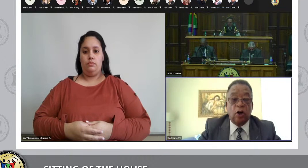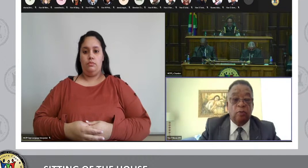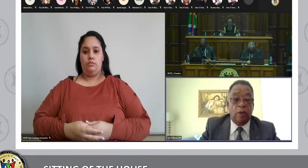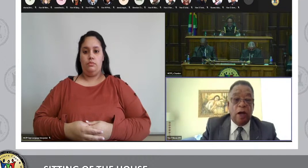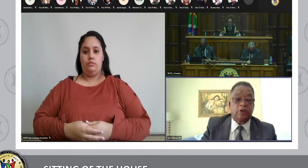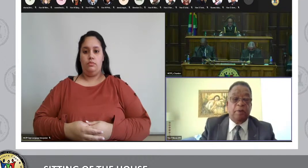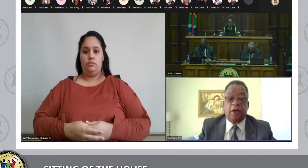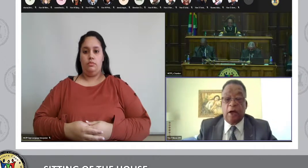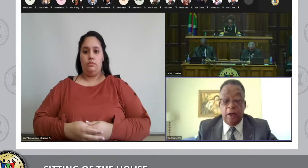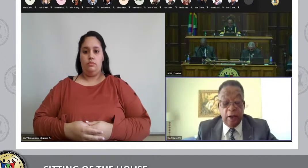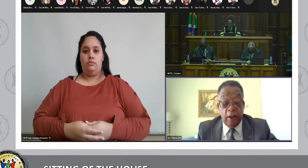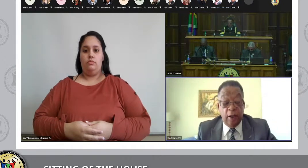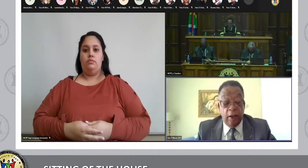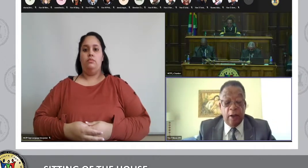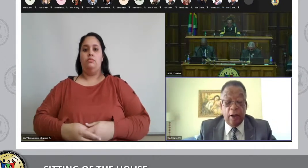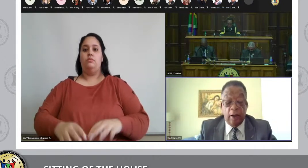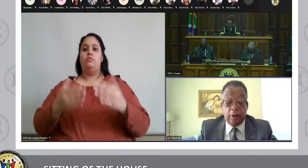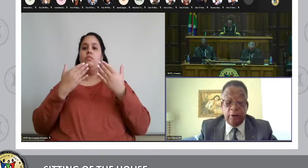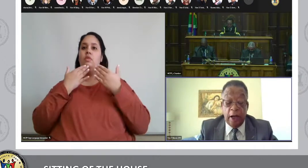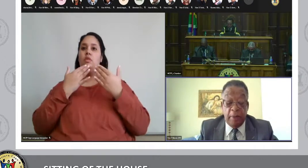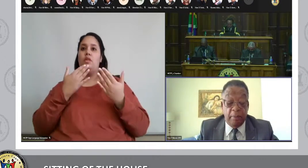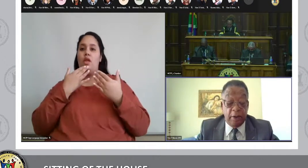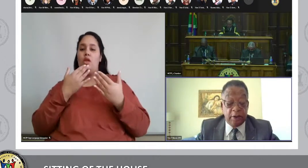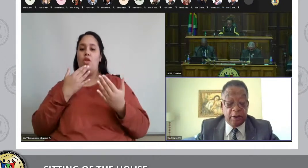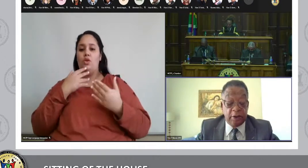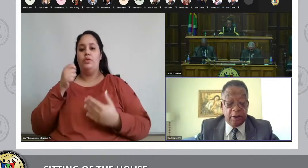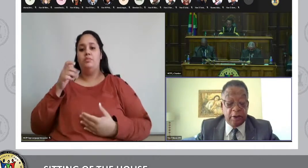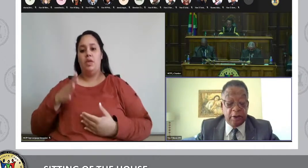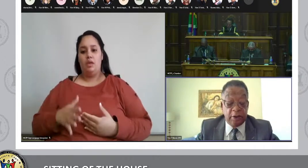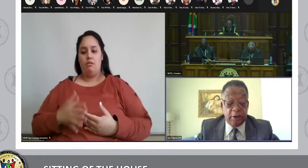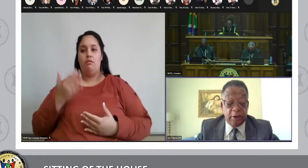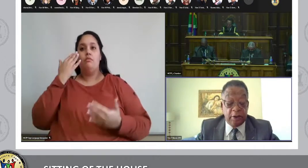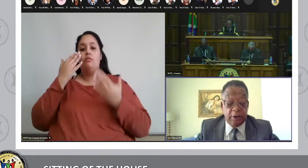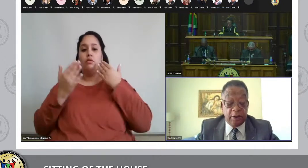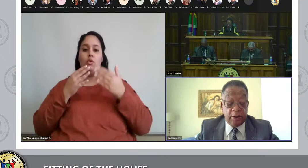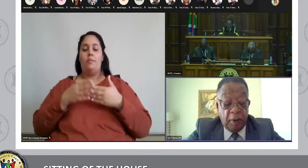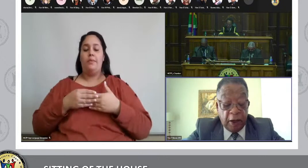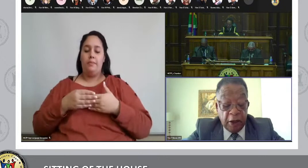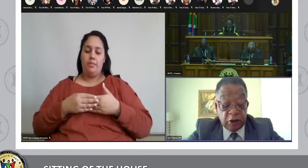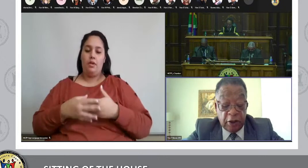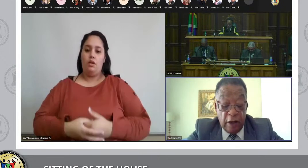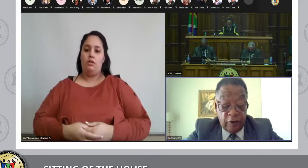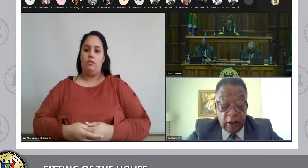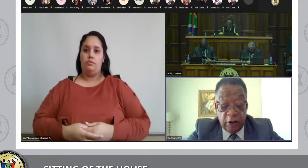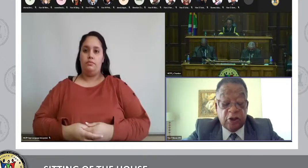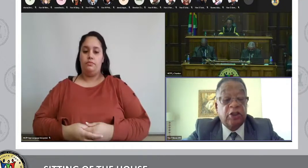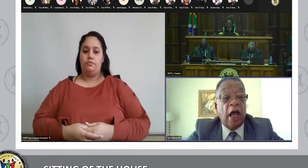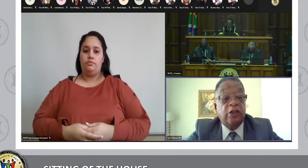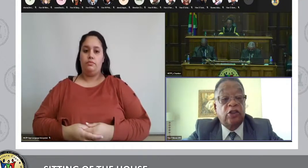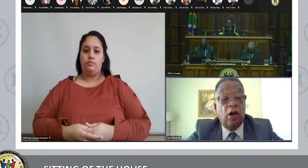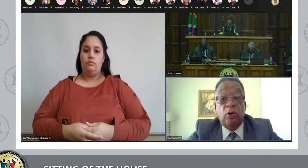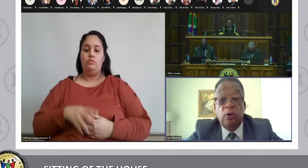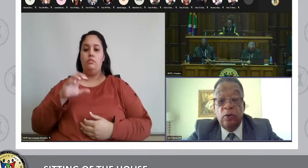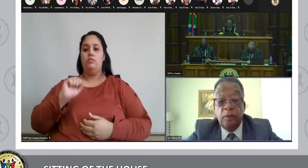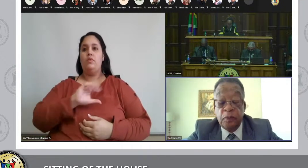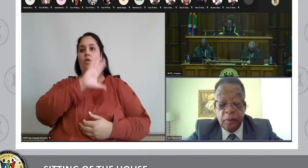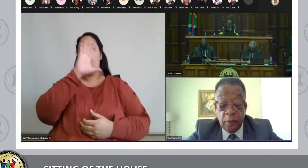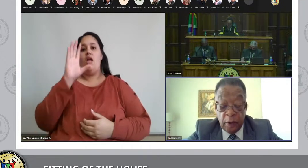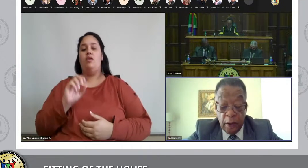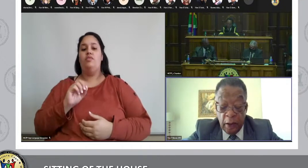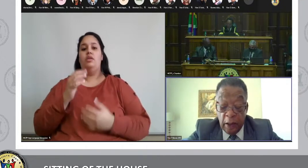Thank you so much, Speaker. Good day, members. Speaker, South African stats